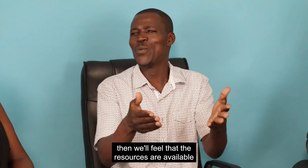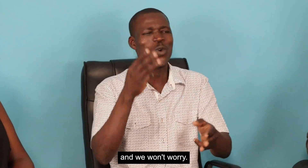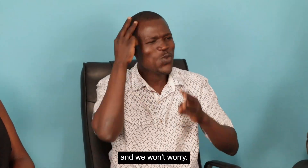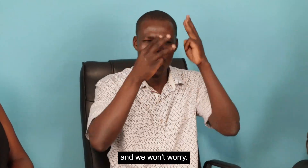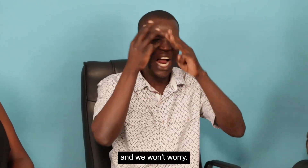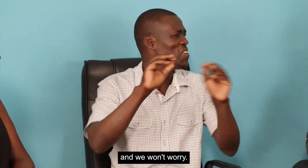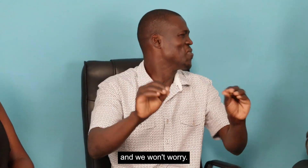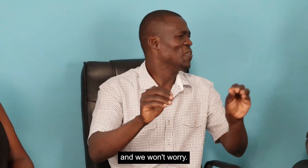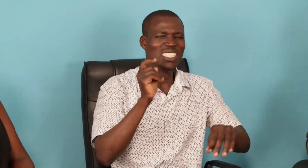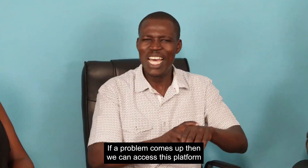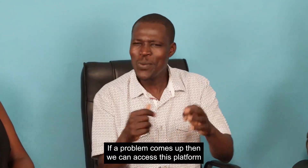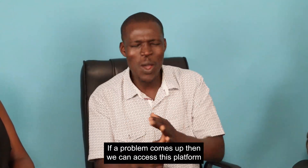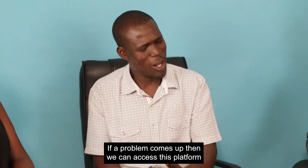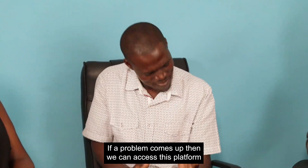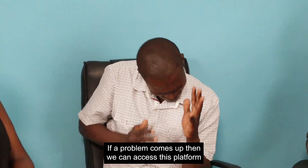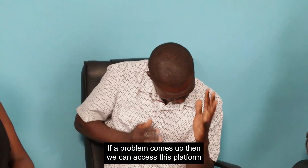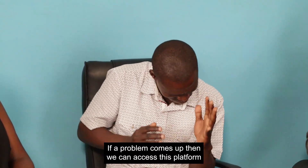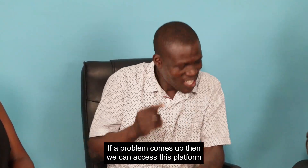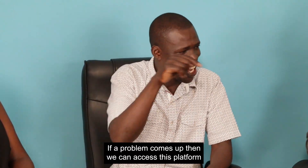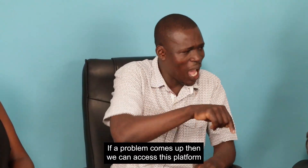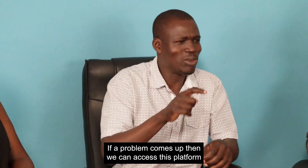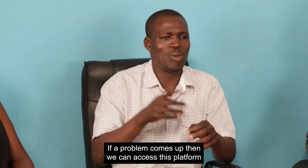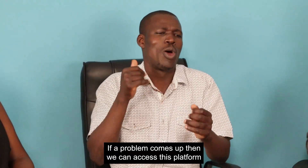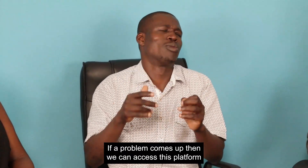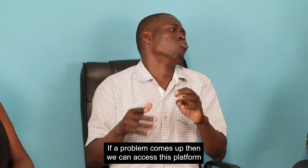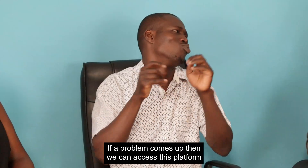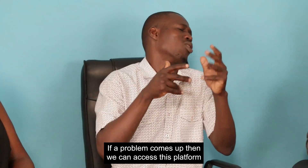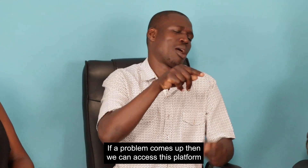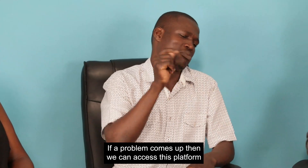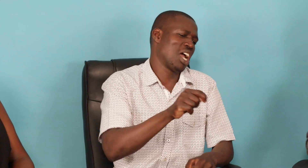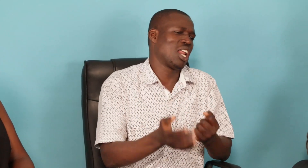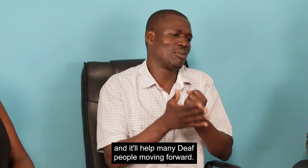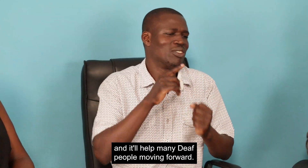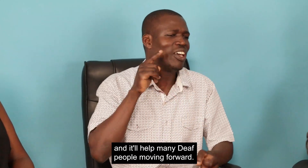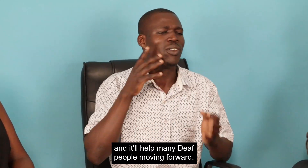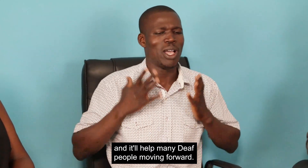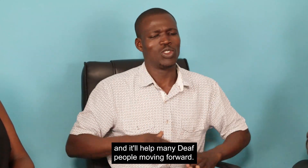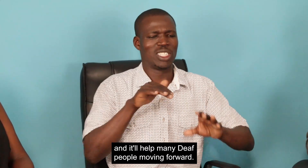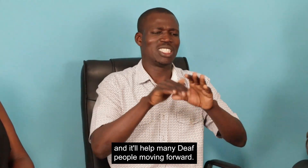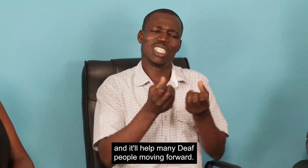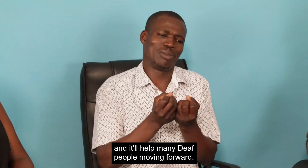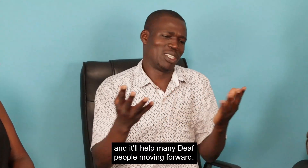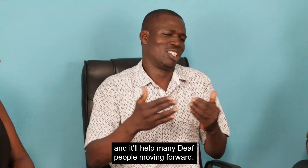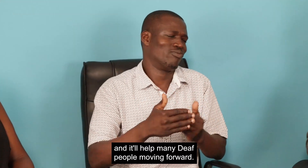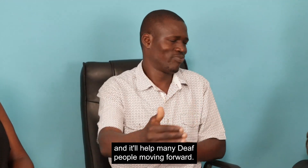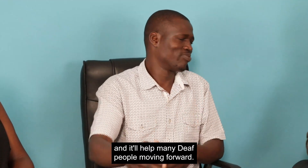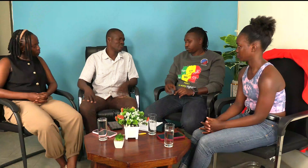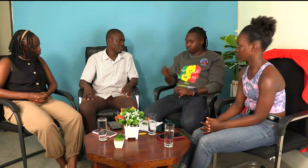that there is a lot of resources. If there is a lot of resources, people would be worried. They can come and learn and